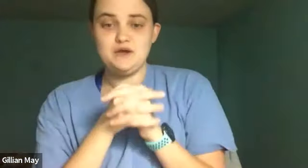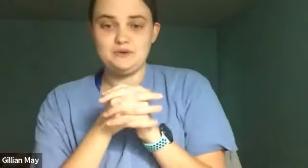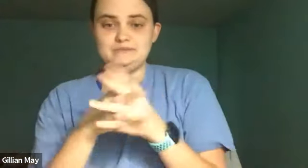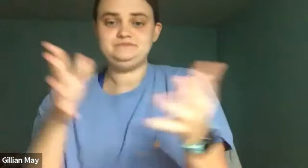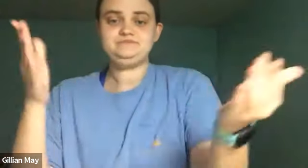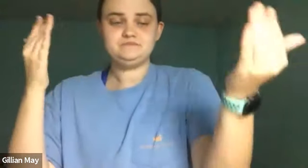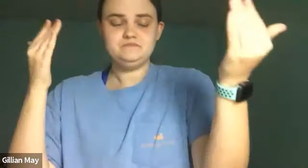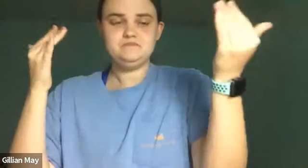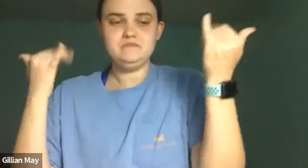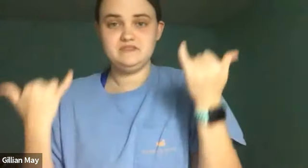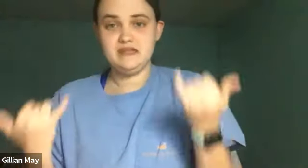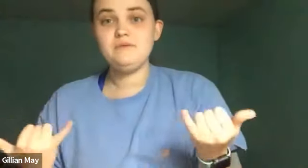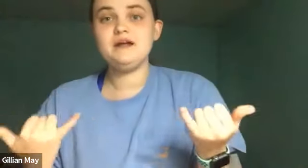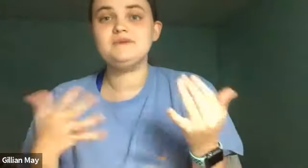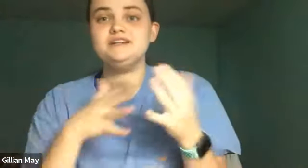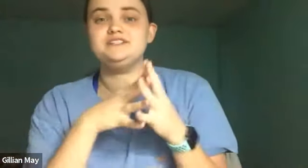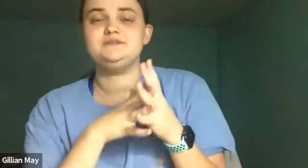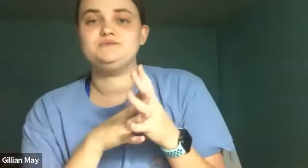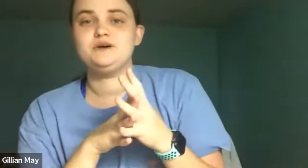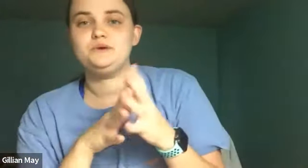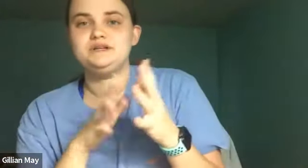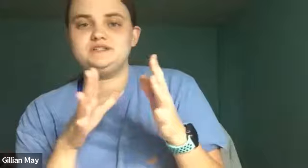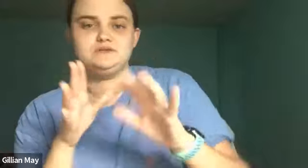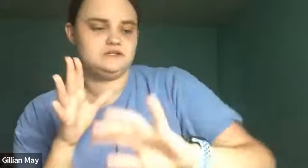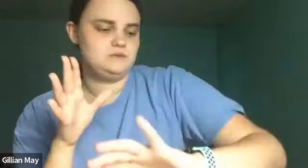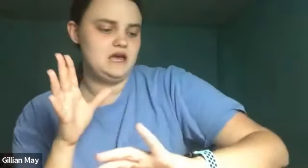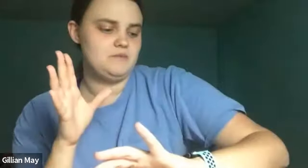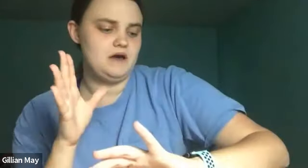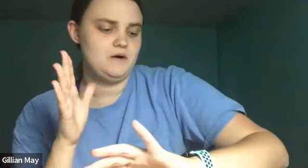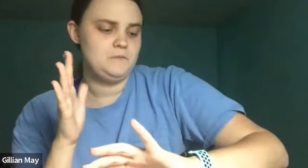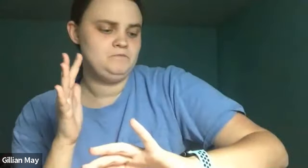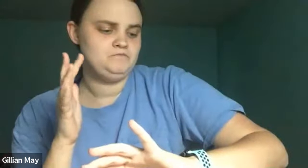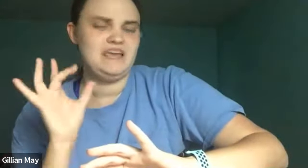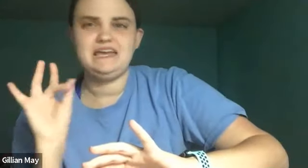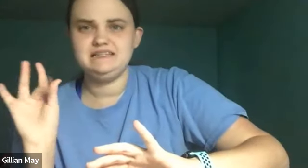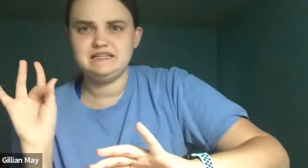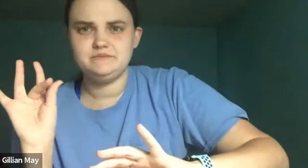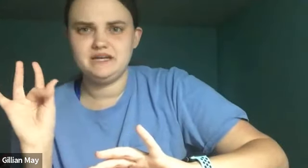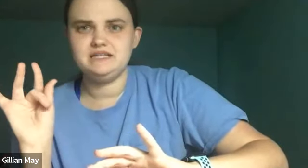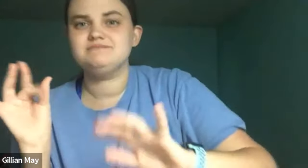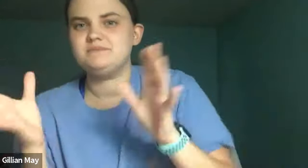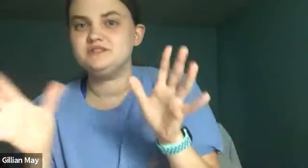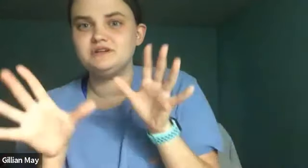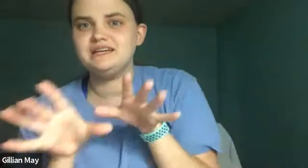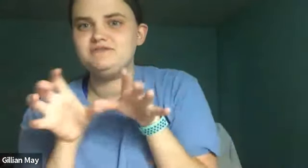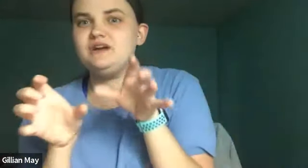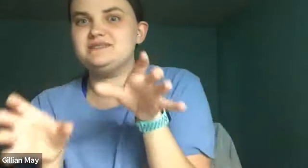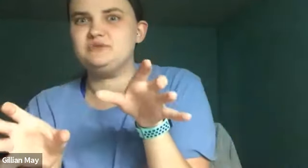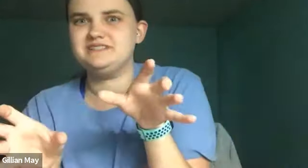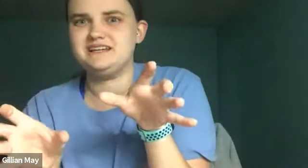So now what I'm going to do is we're going to, because we have about 18 minutes, I'm still going to give you guys some more signs, of